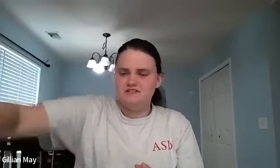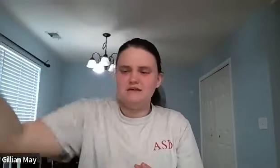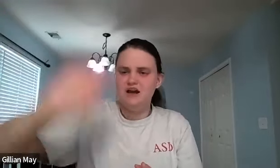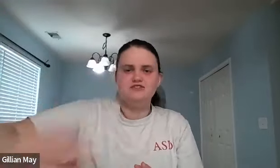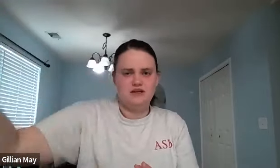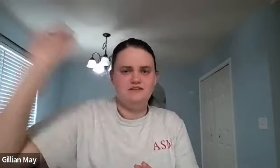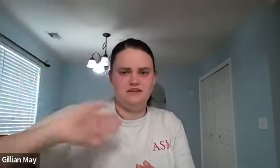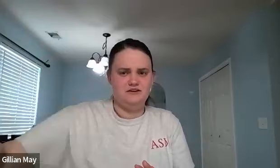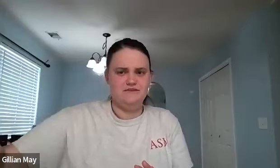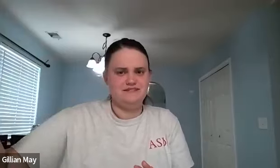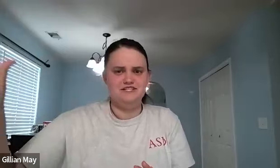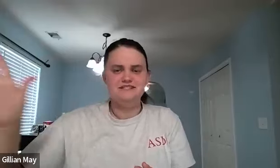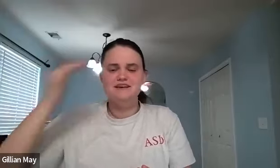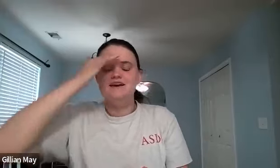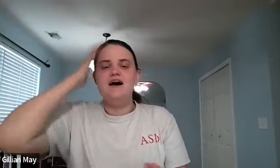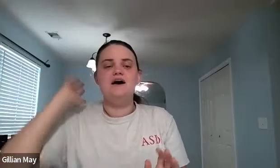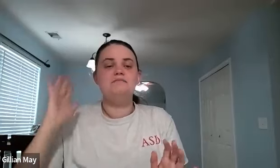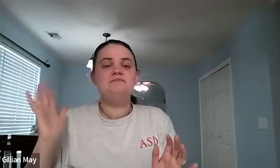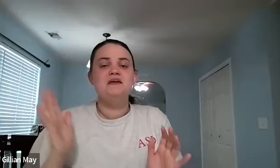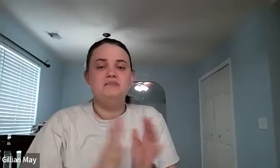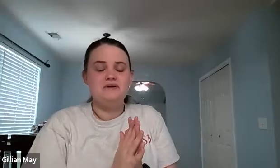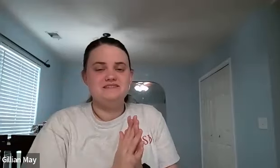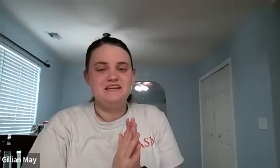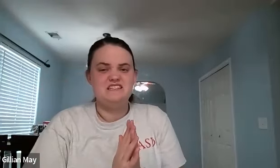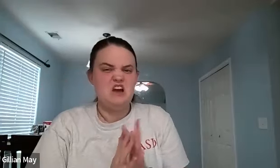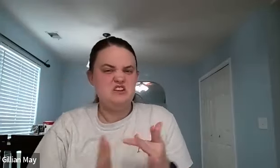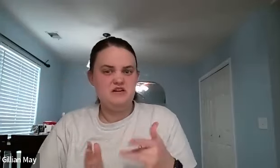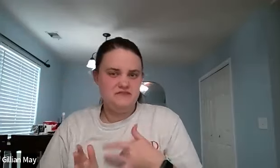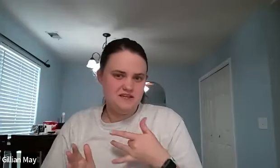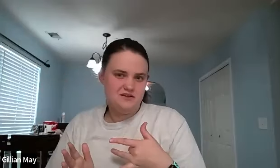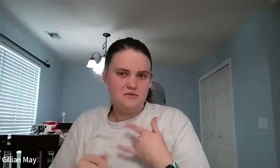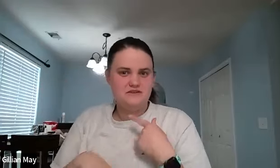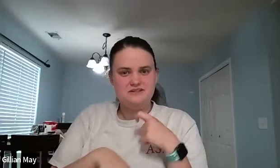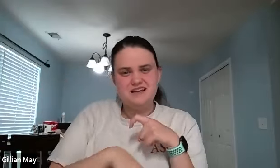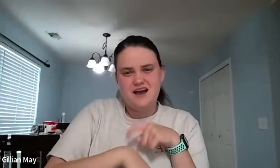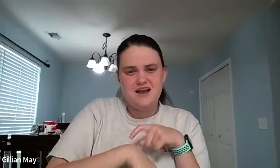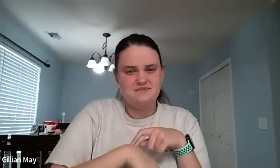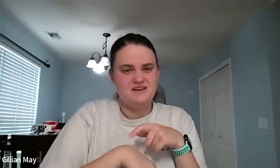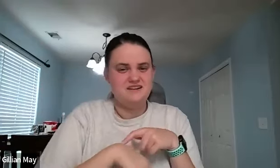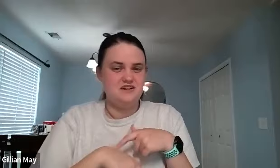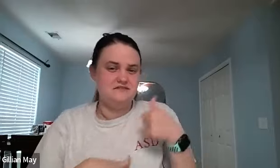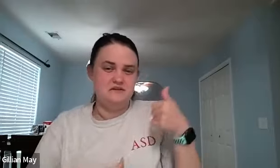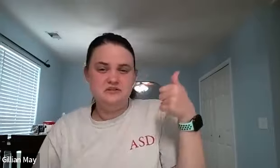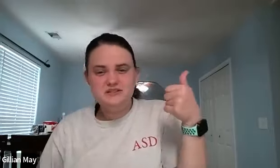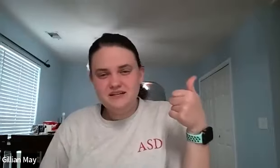I'm not trying to look at y'all's messages. But what I was saying is, how do y'all feel with your time signs? Do y'all feel